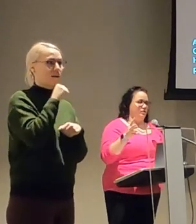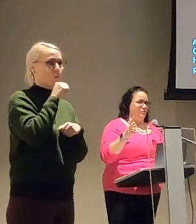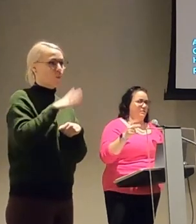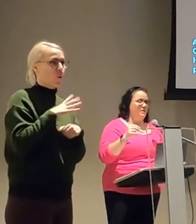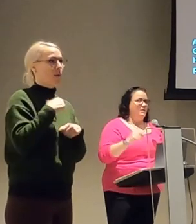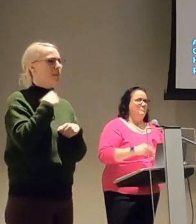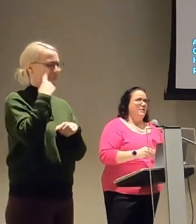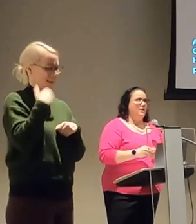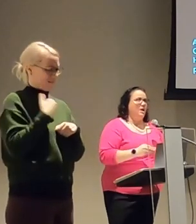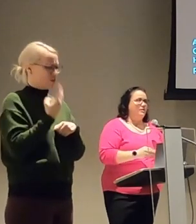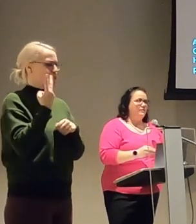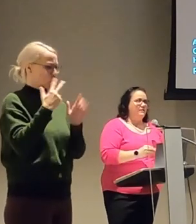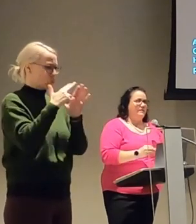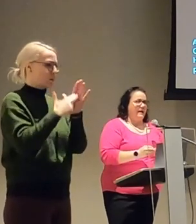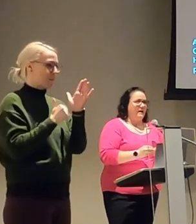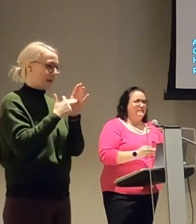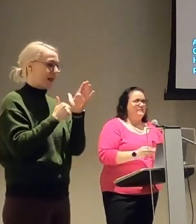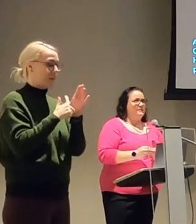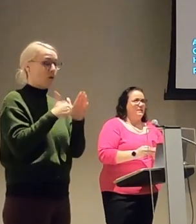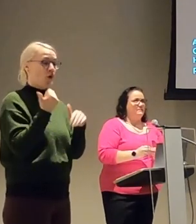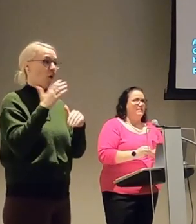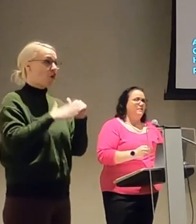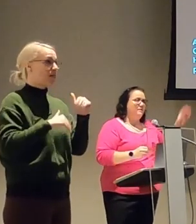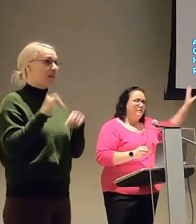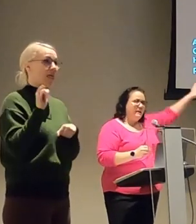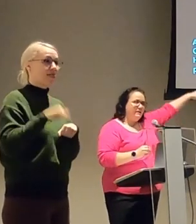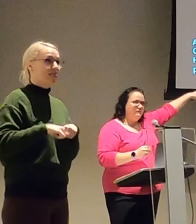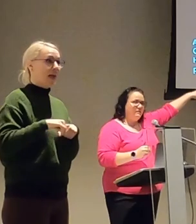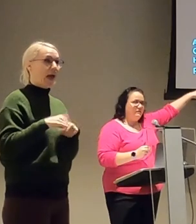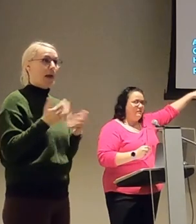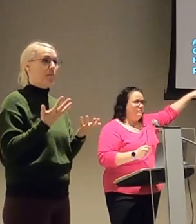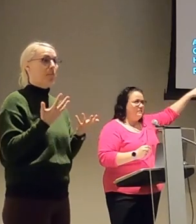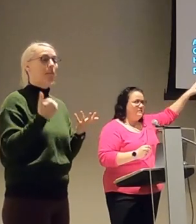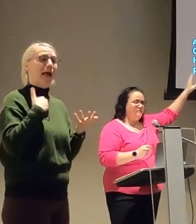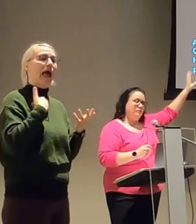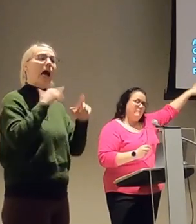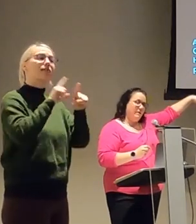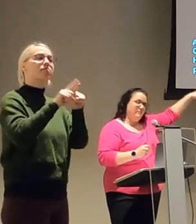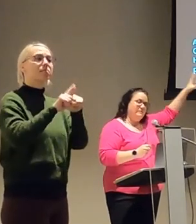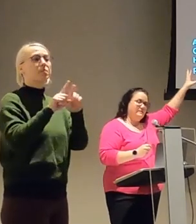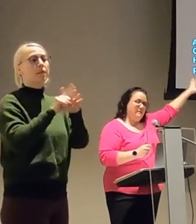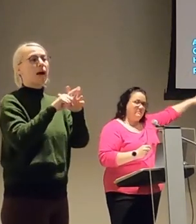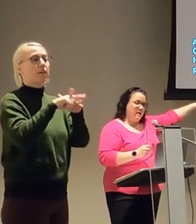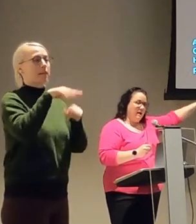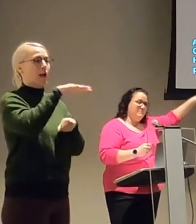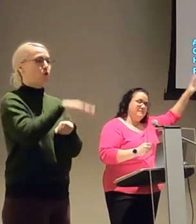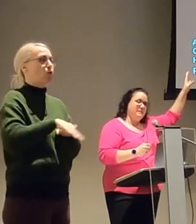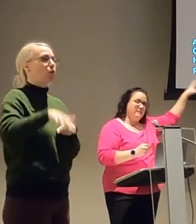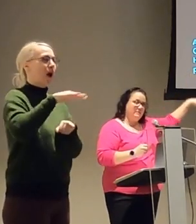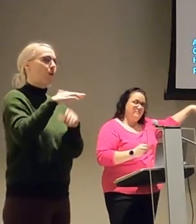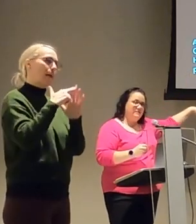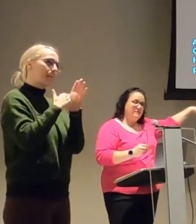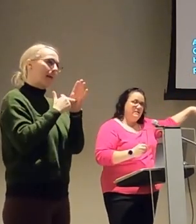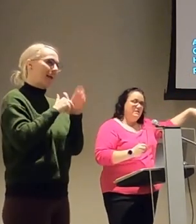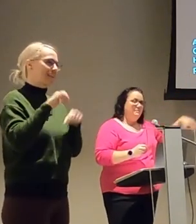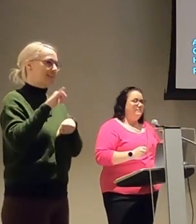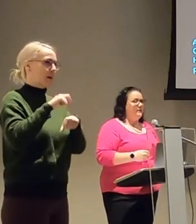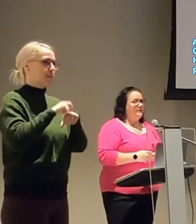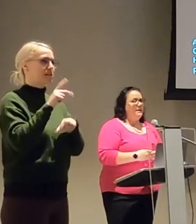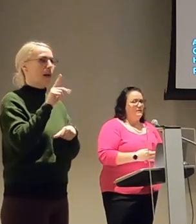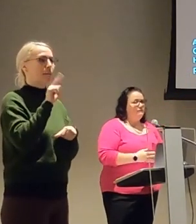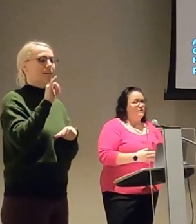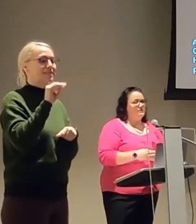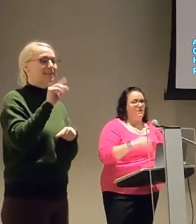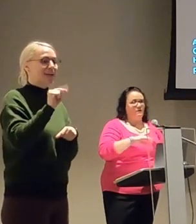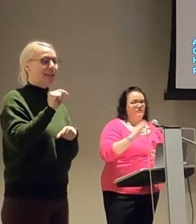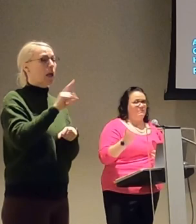has two. But other than that, there are a handful of other ones that are around the same time as Klimt, but